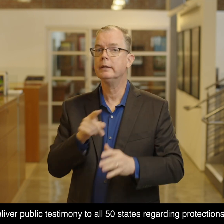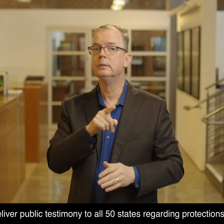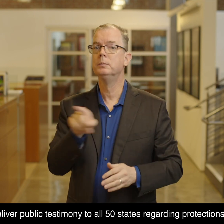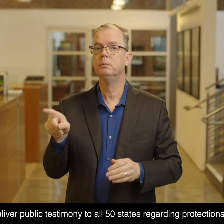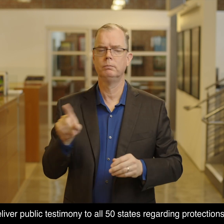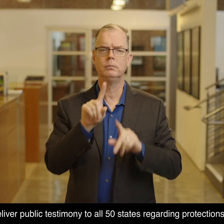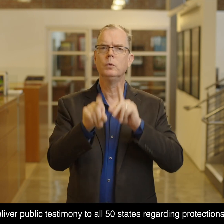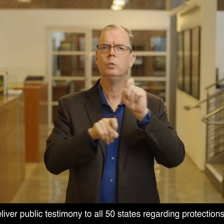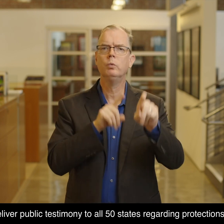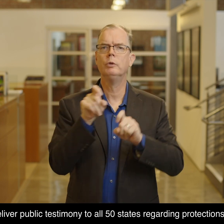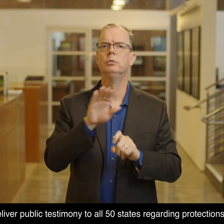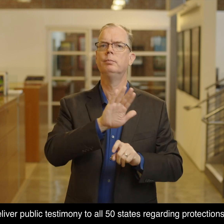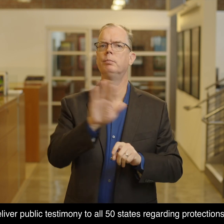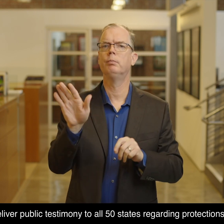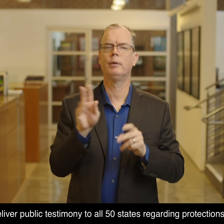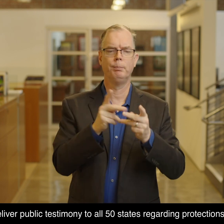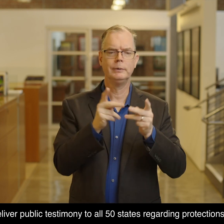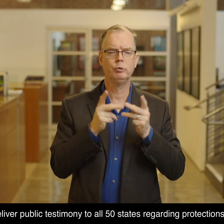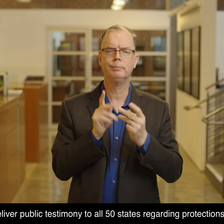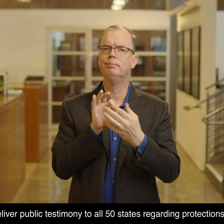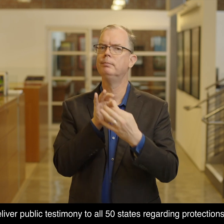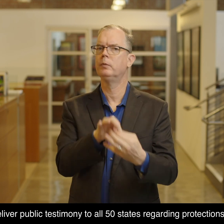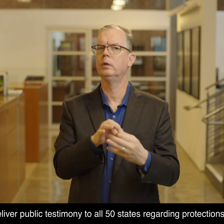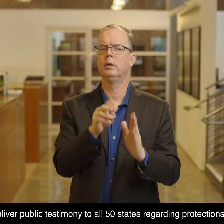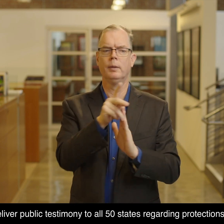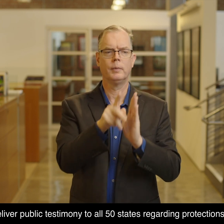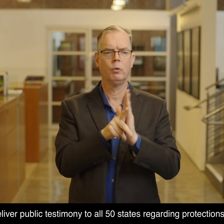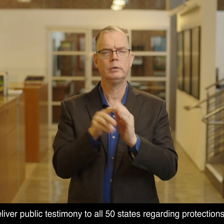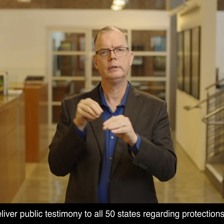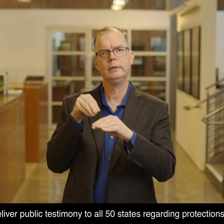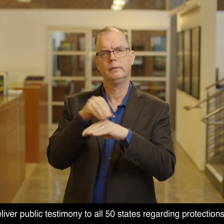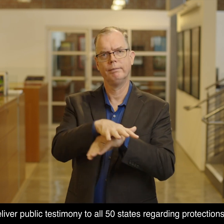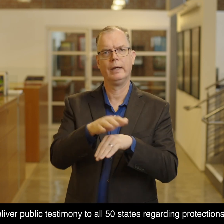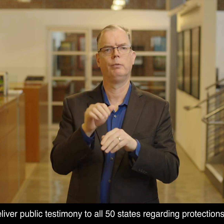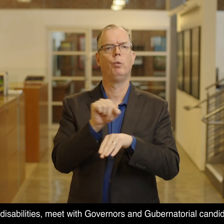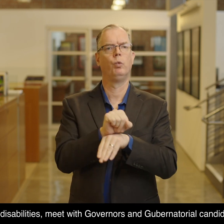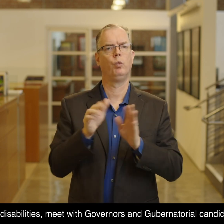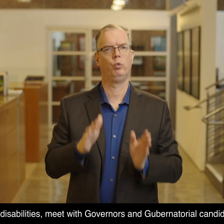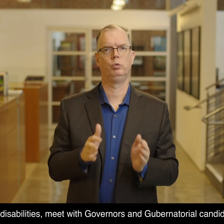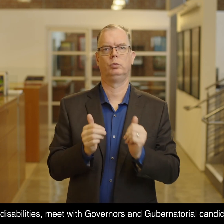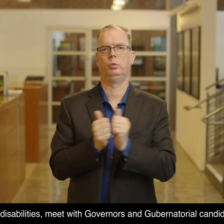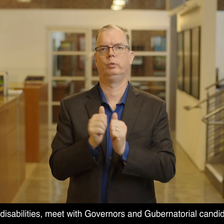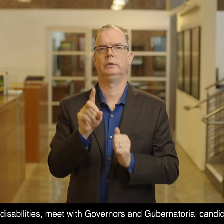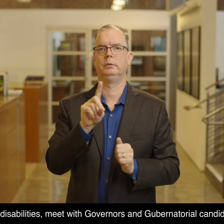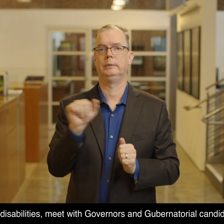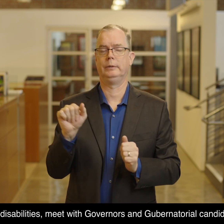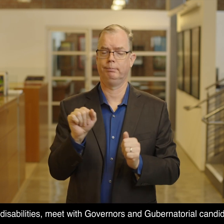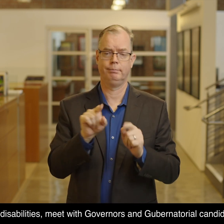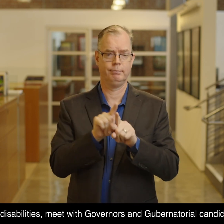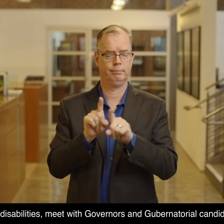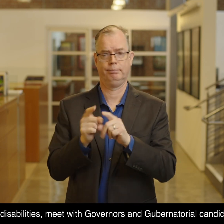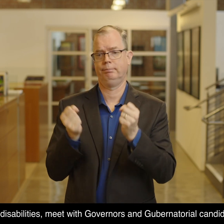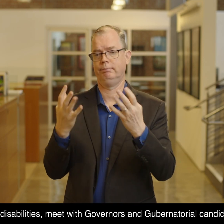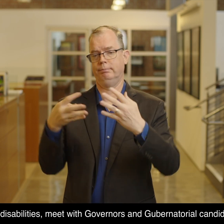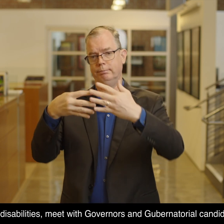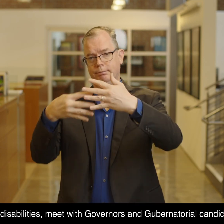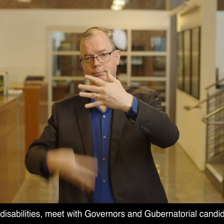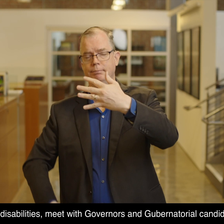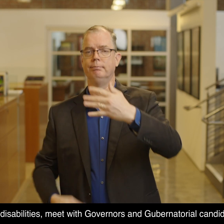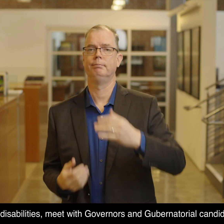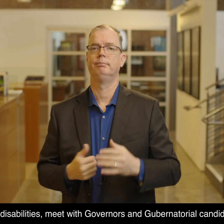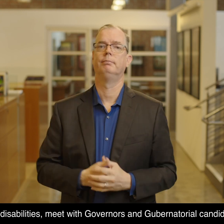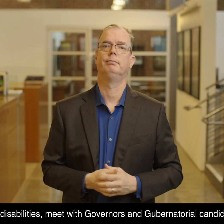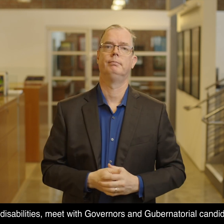deliver public testimony to all 50 states regarding protections for workers with disabilities, meet